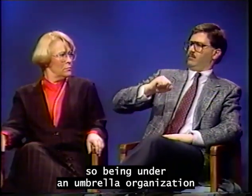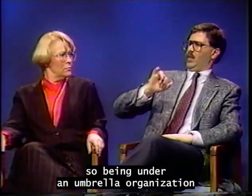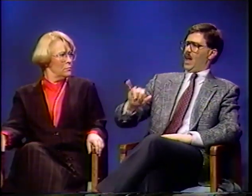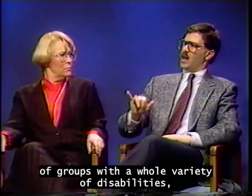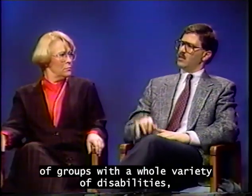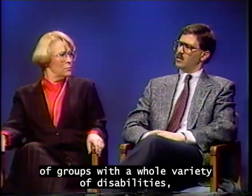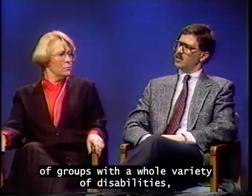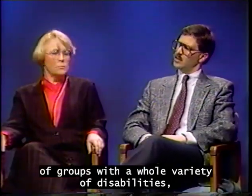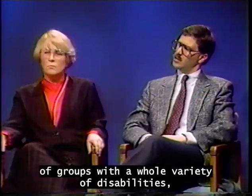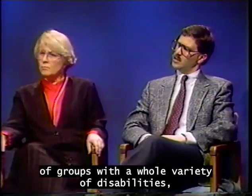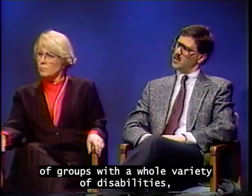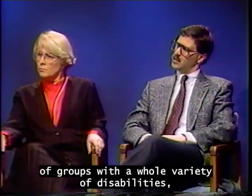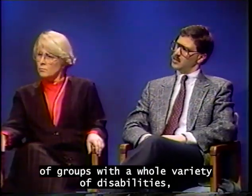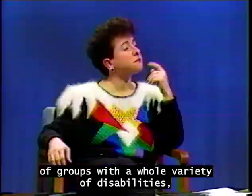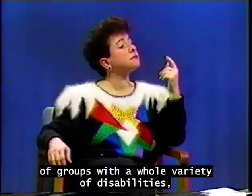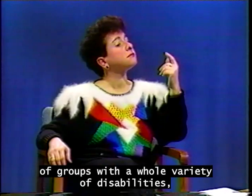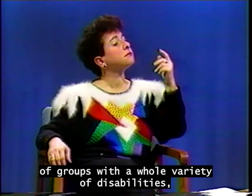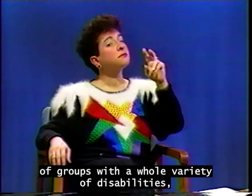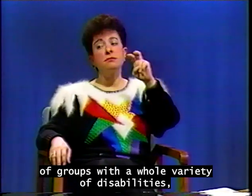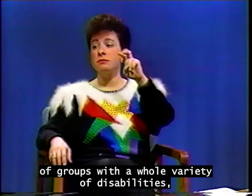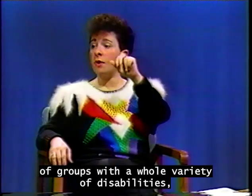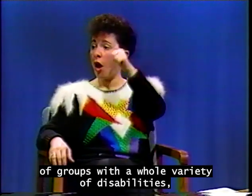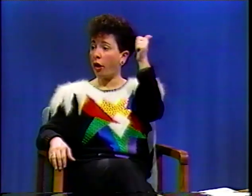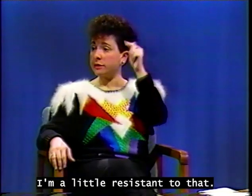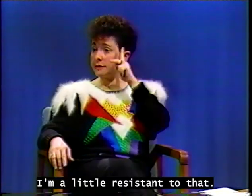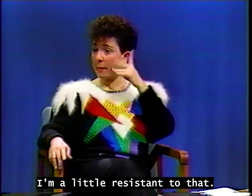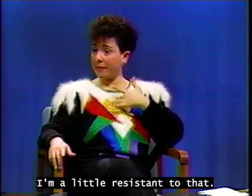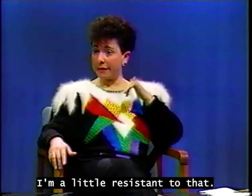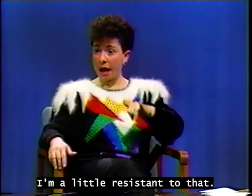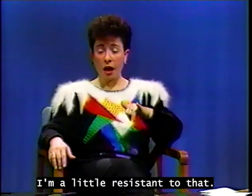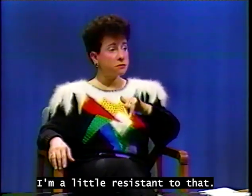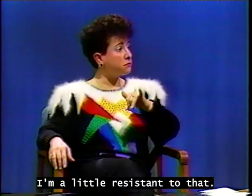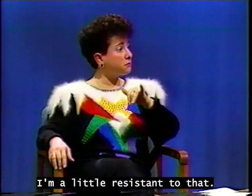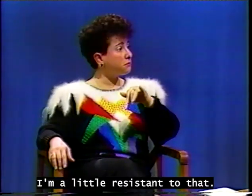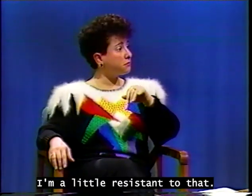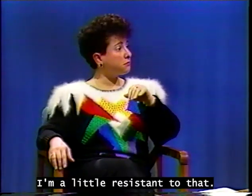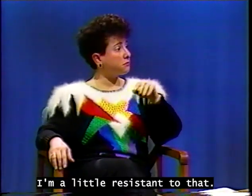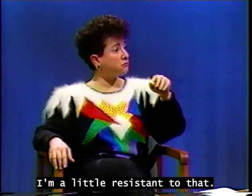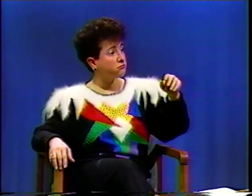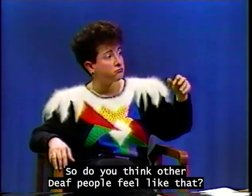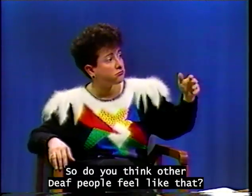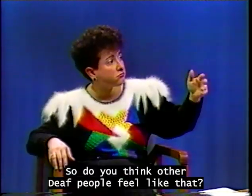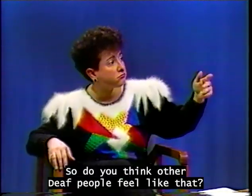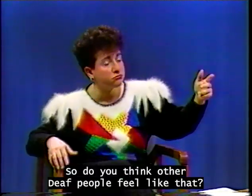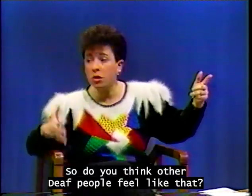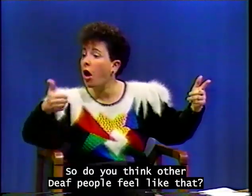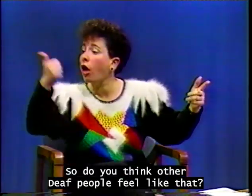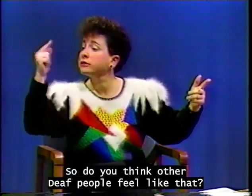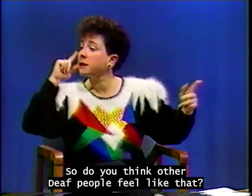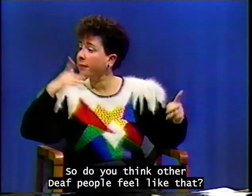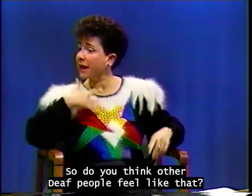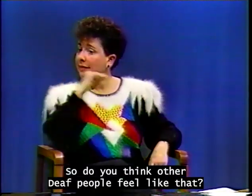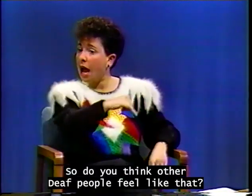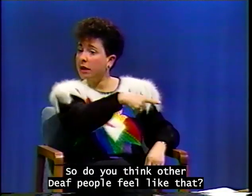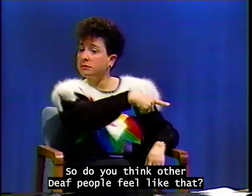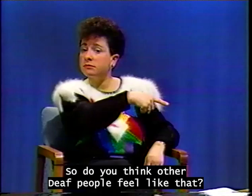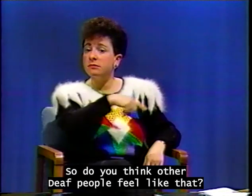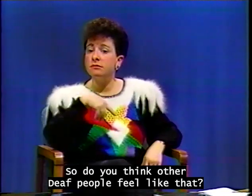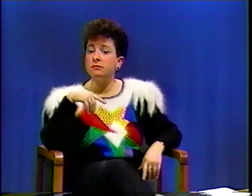organization of groups with a whole variety of disabilities, I'm a little resistant to that. So do you think other deaf people feel like that?